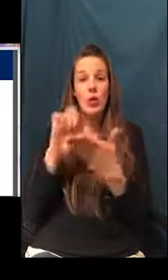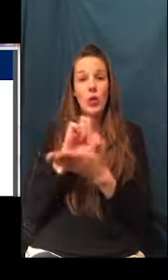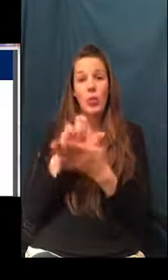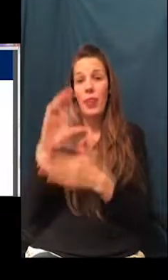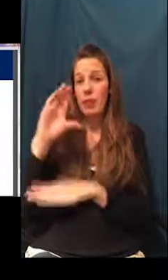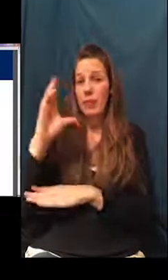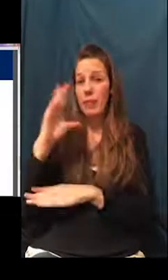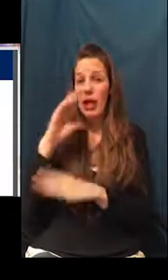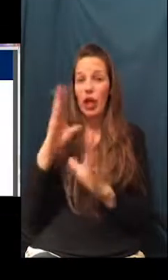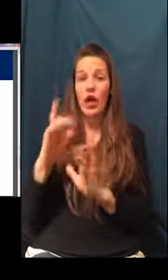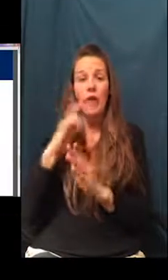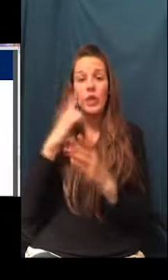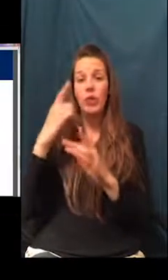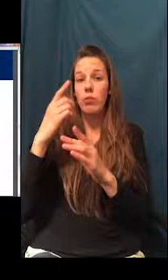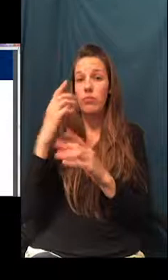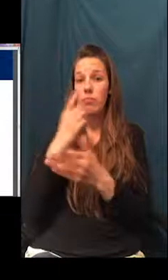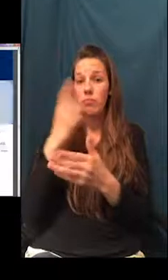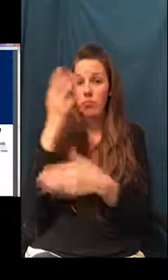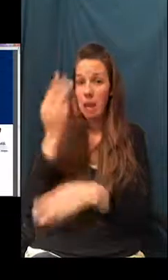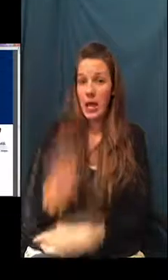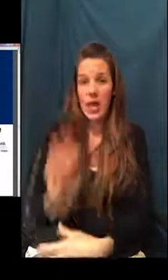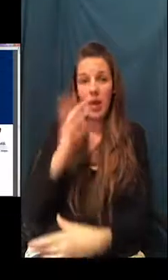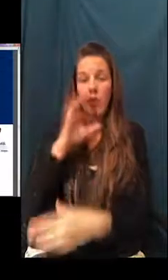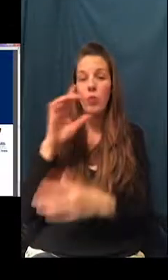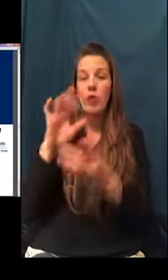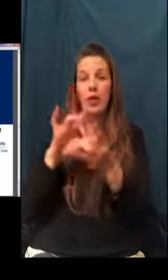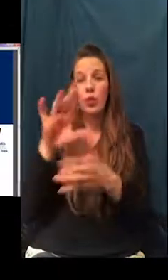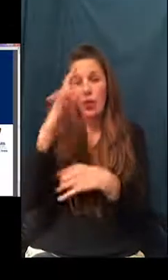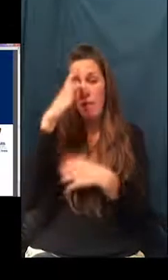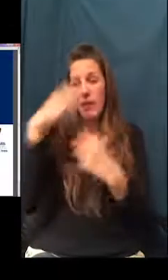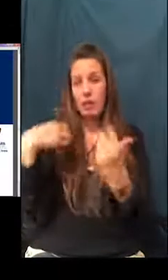related to mental health topics.